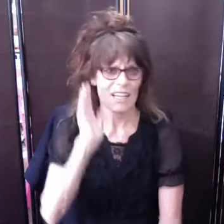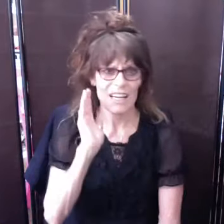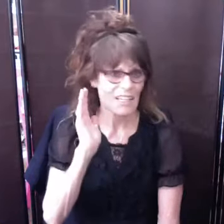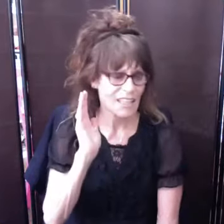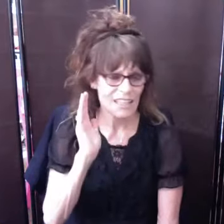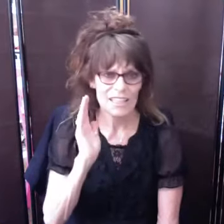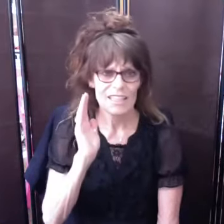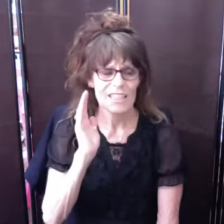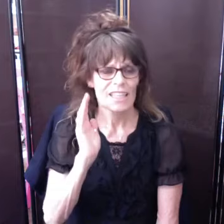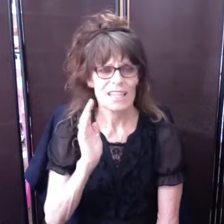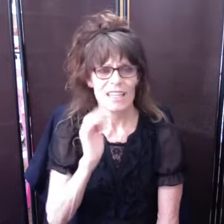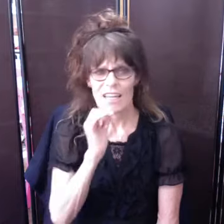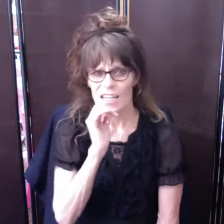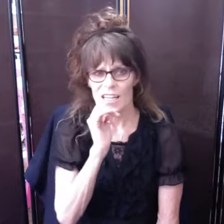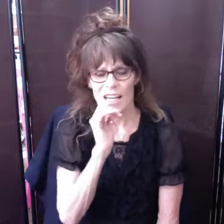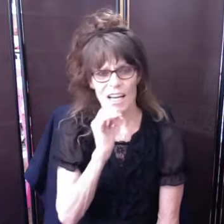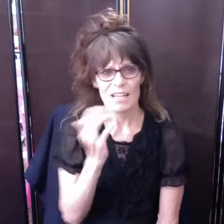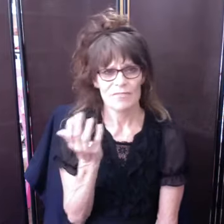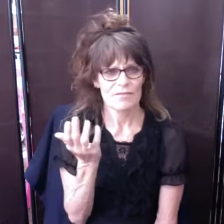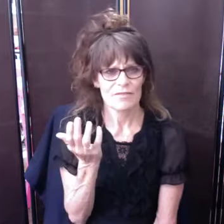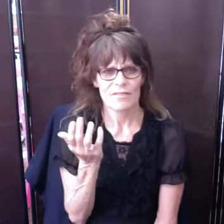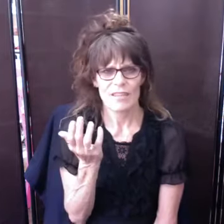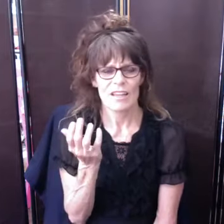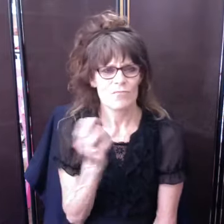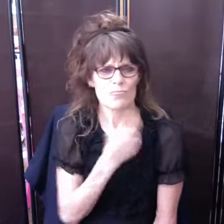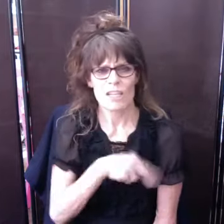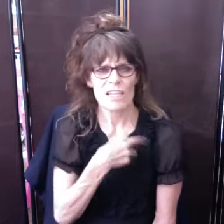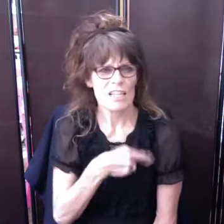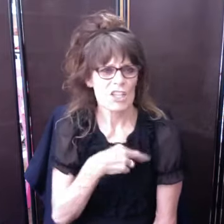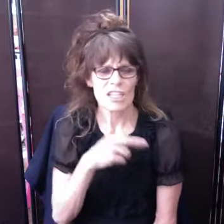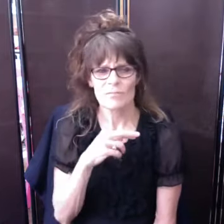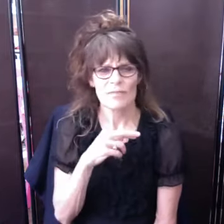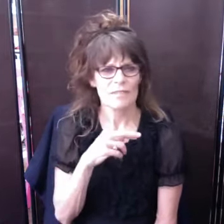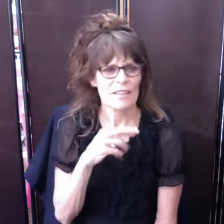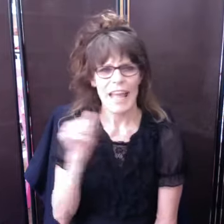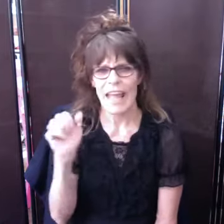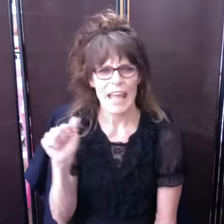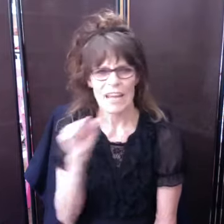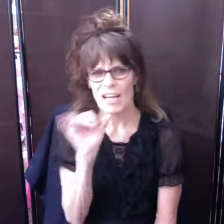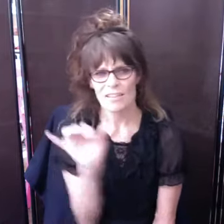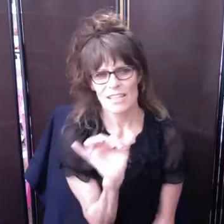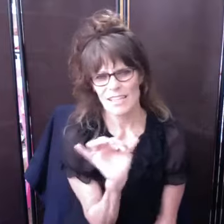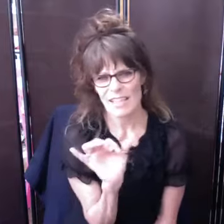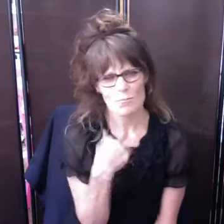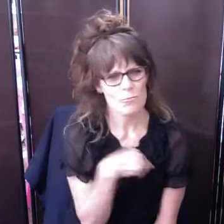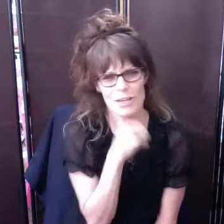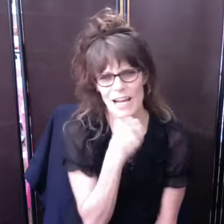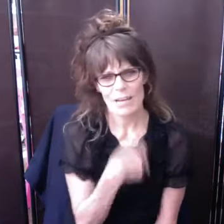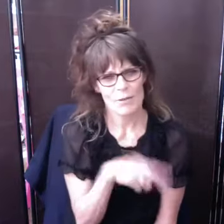don't want to offend anybody by talking about organized religion in an AA meeting, because we are not a religious organization. We're a